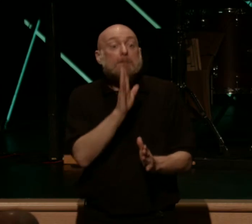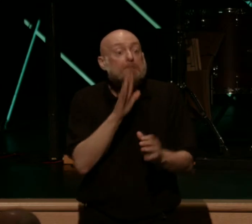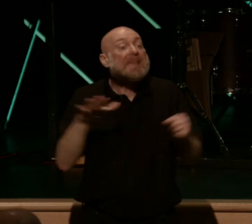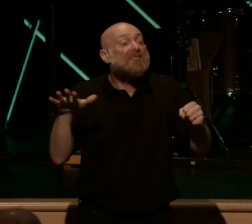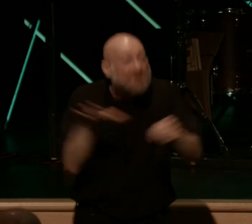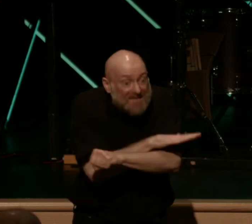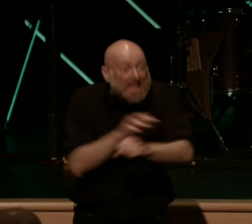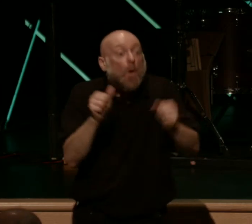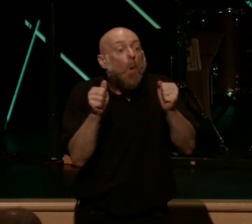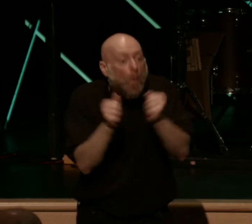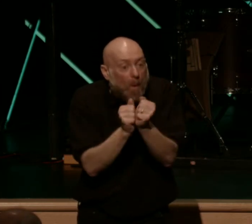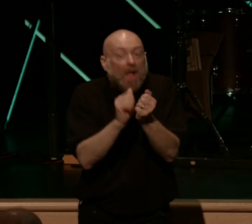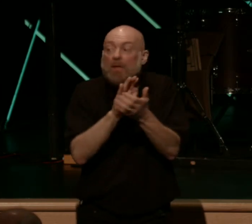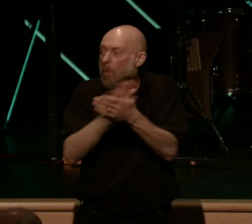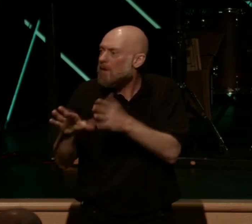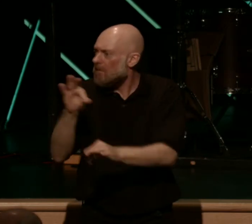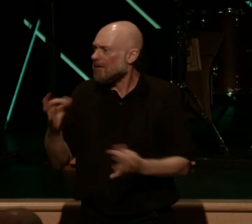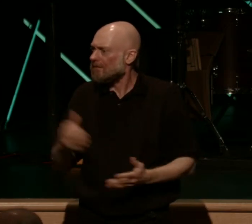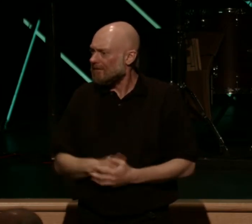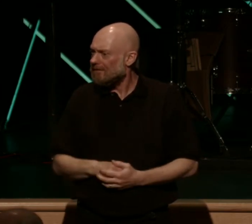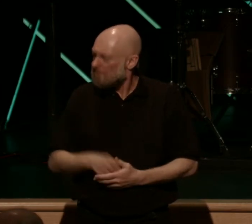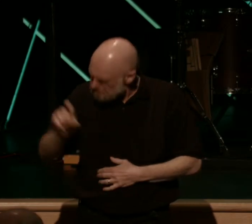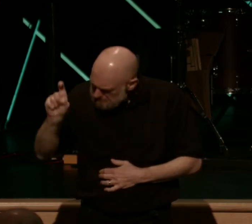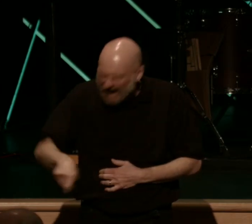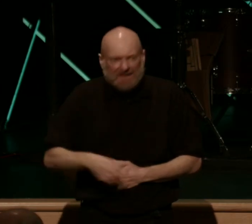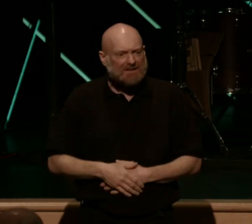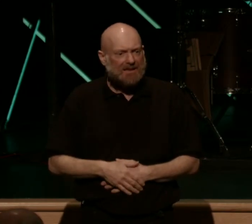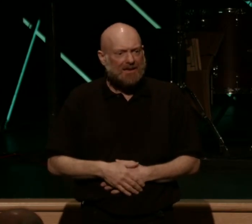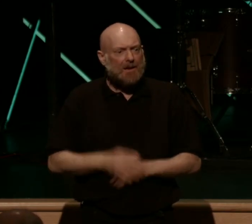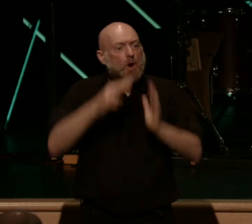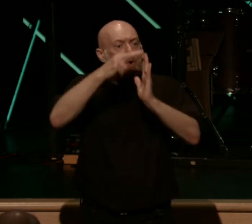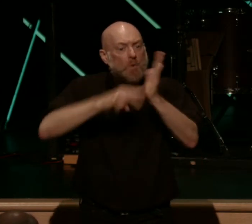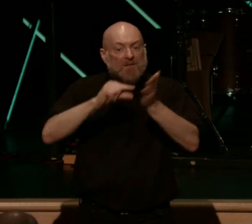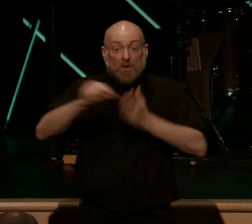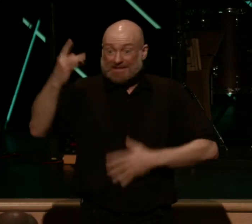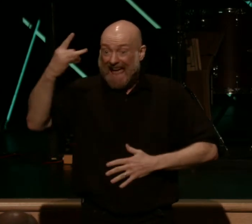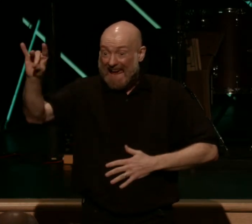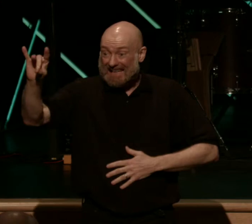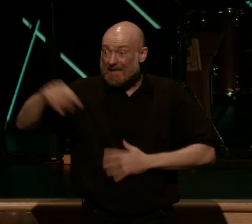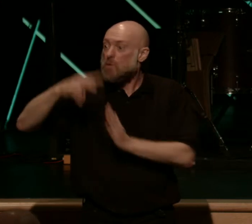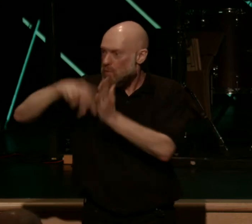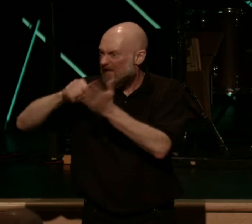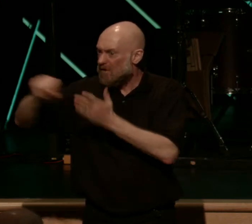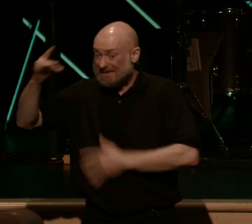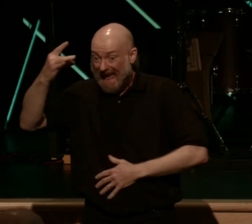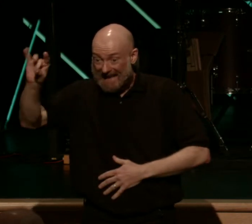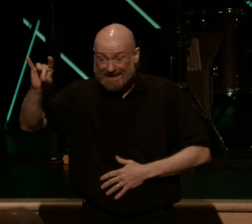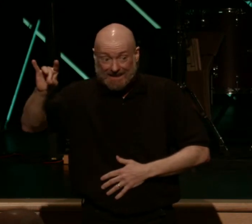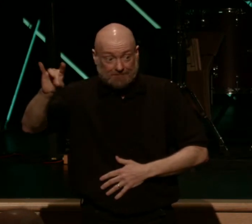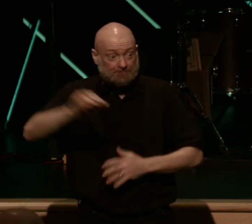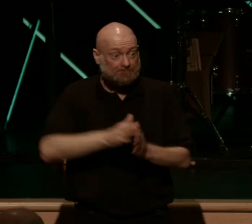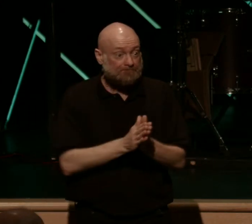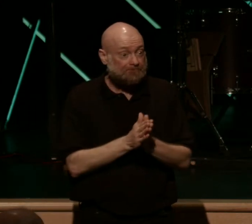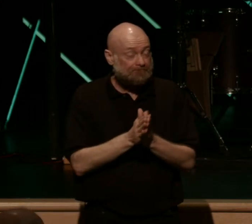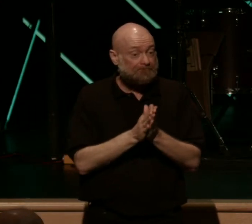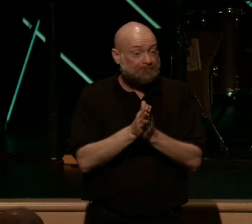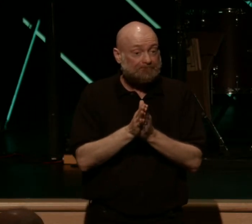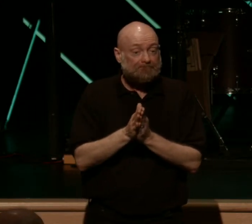filled with the Spirit. Have a look at verse 18. Verse 18.